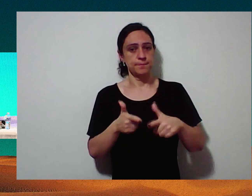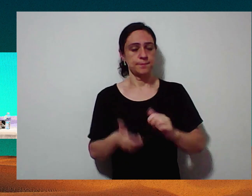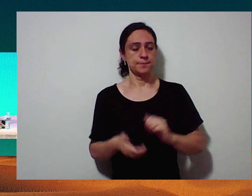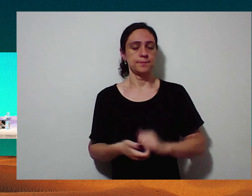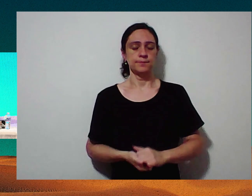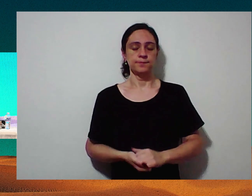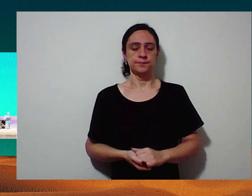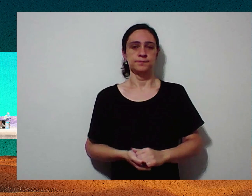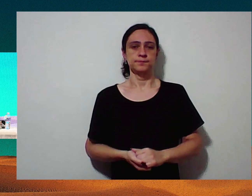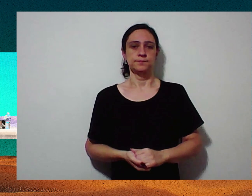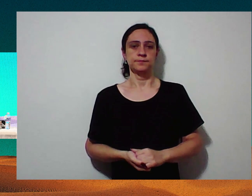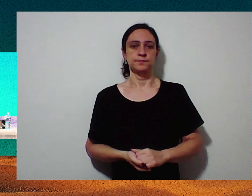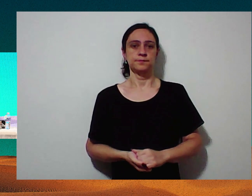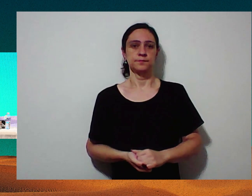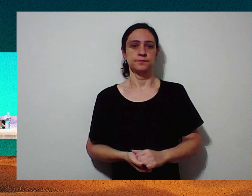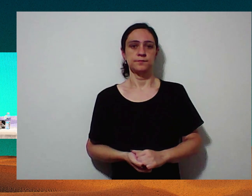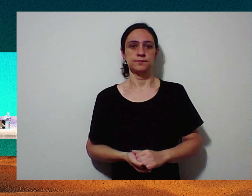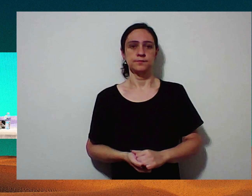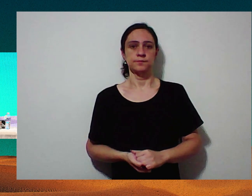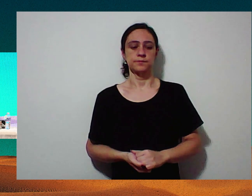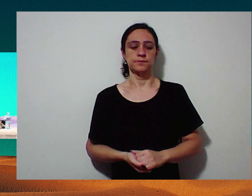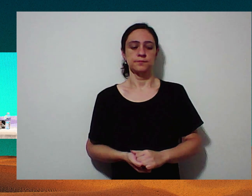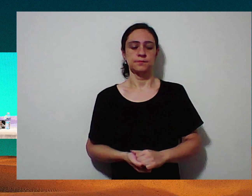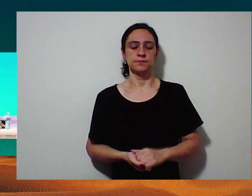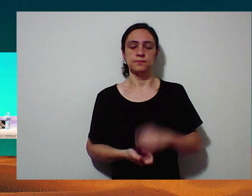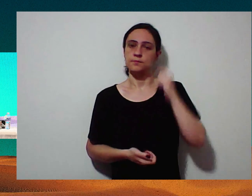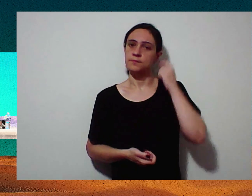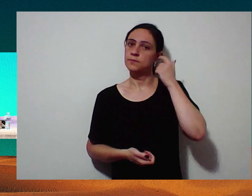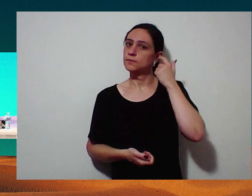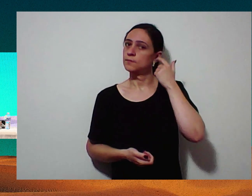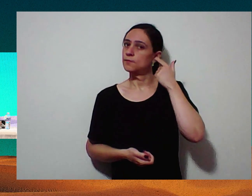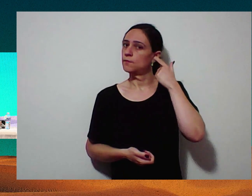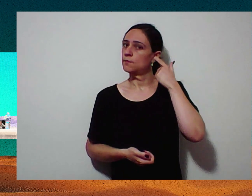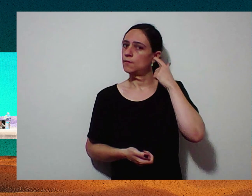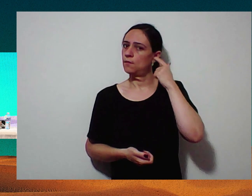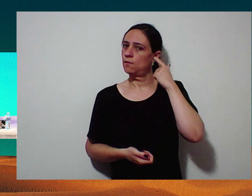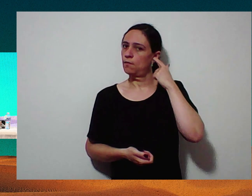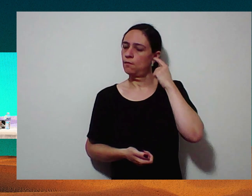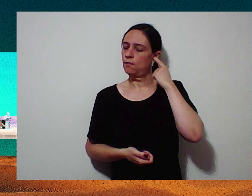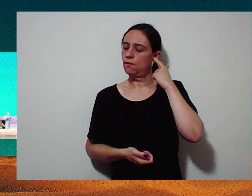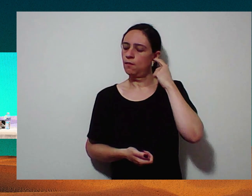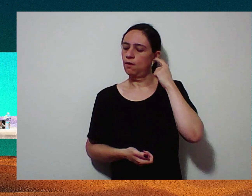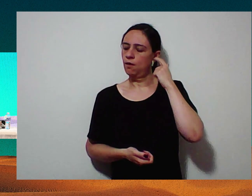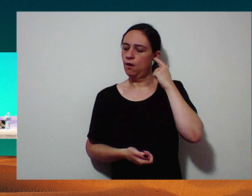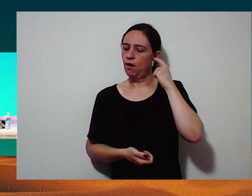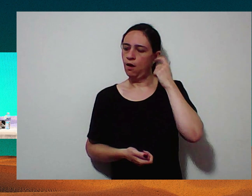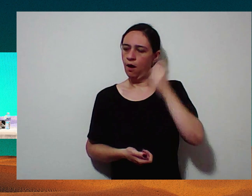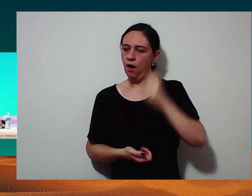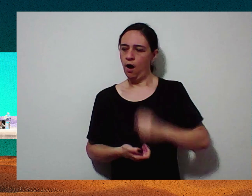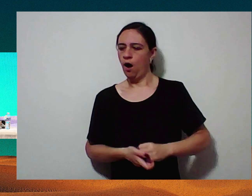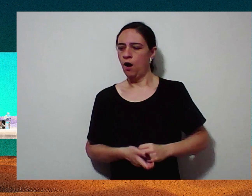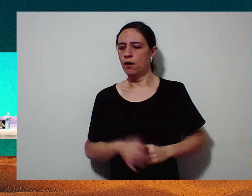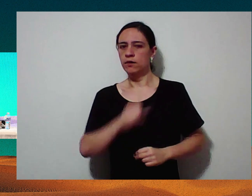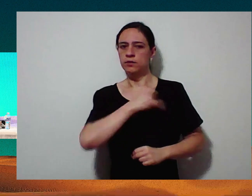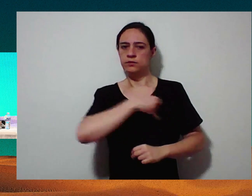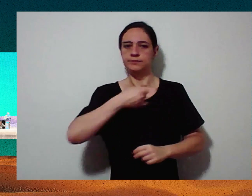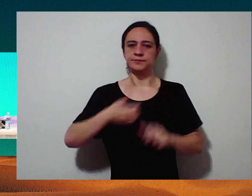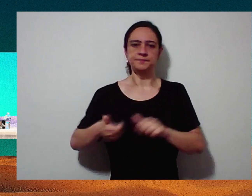of Christ, wants to cleanse this problem in the church. A história de João Batista e também a história dos judeus